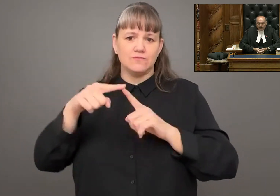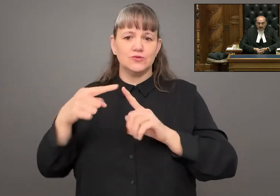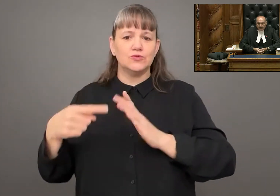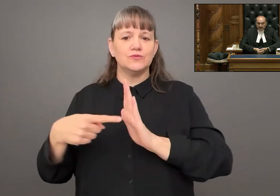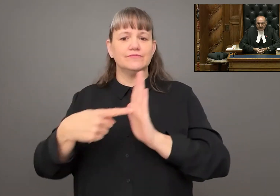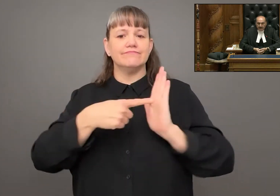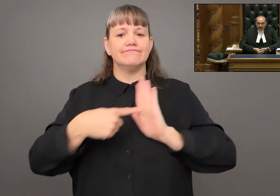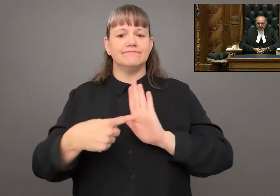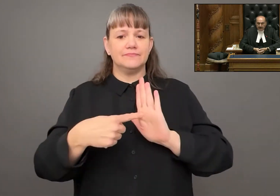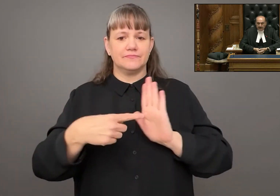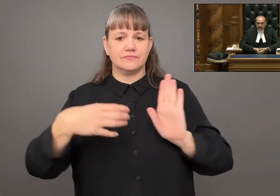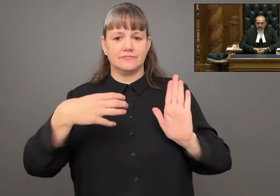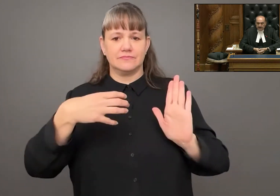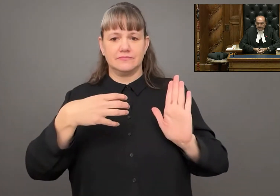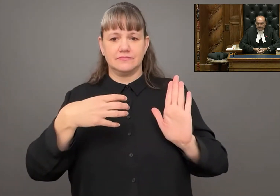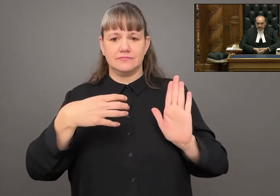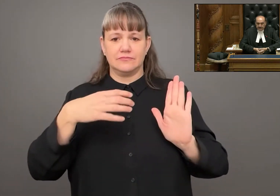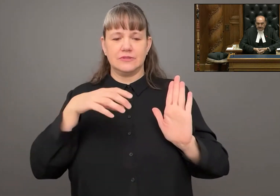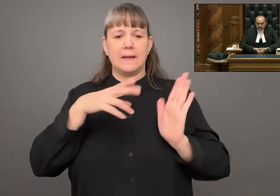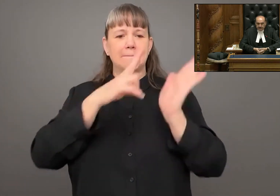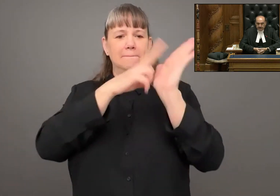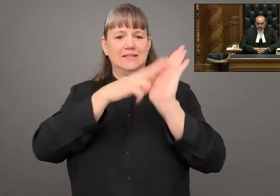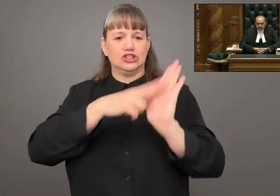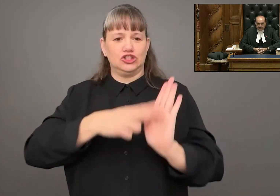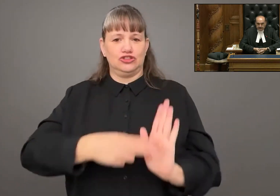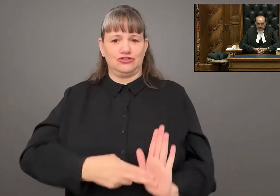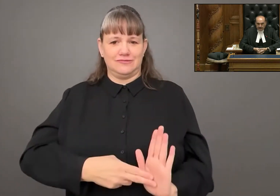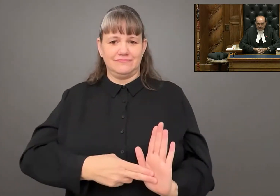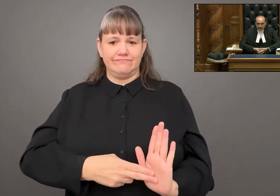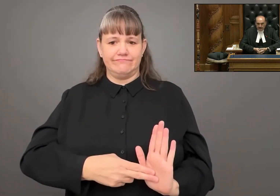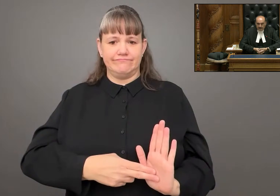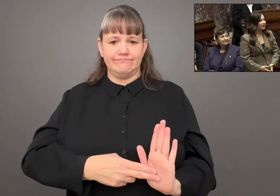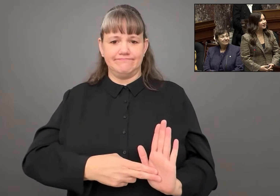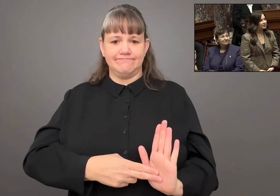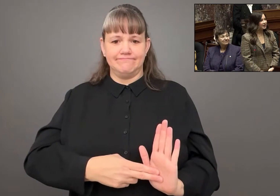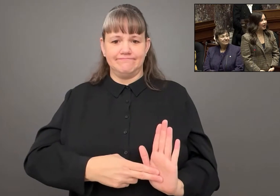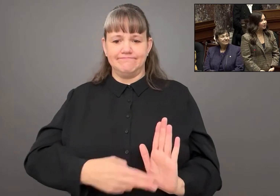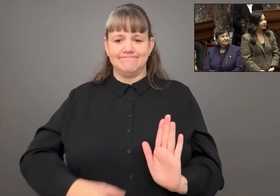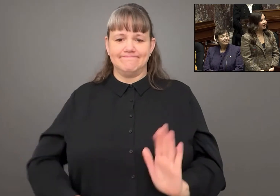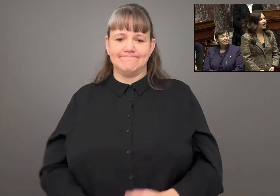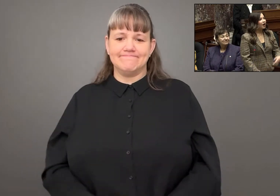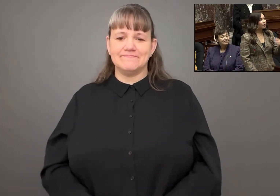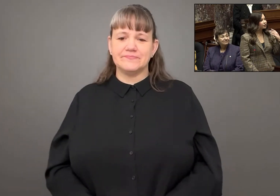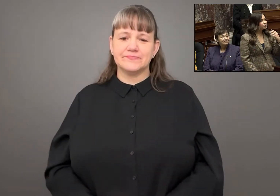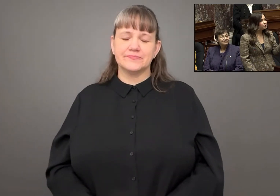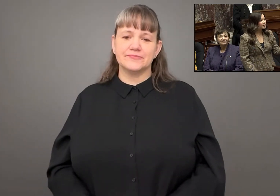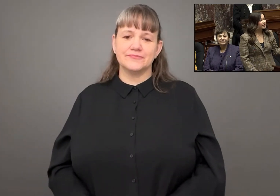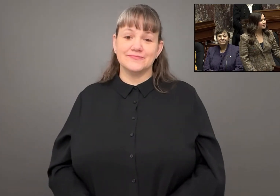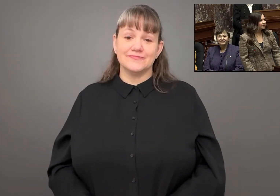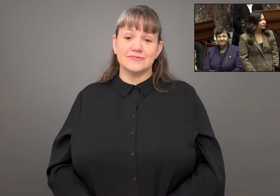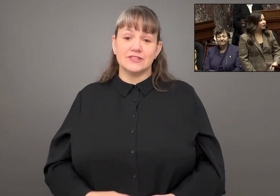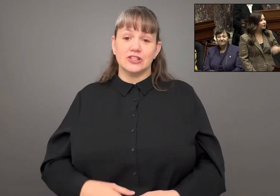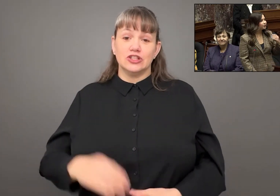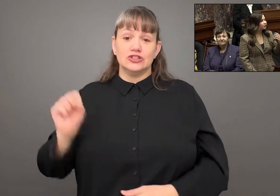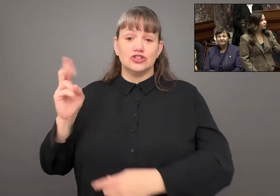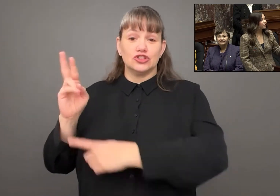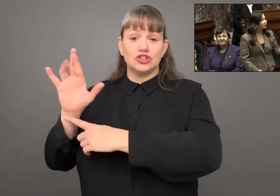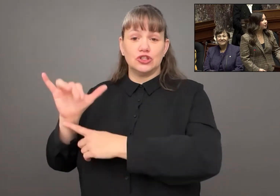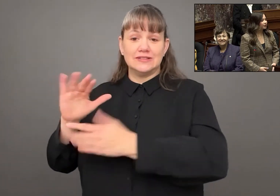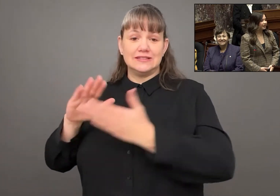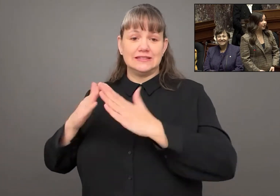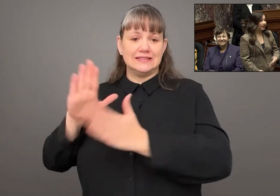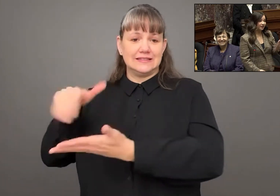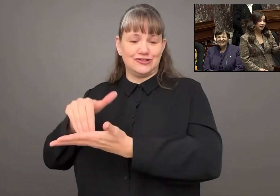Member for Surrey City Centre. Thank you, Honourable Speaker. Today we have a very special guest in the gallery, our super administrator,